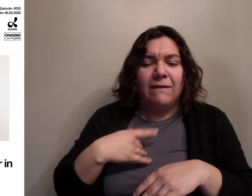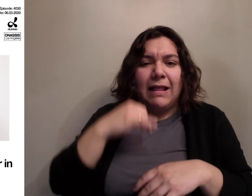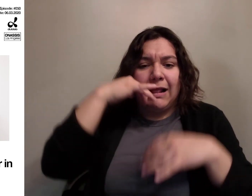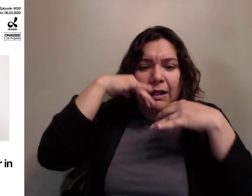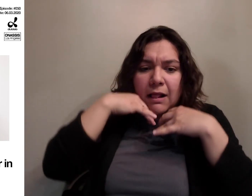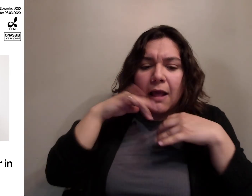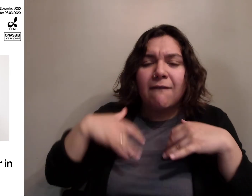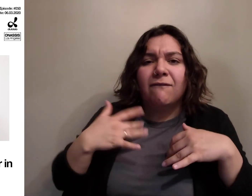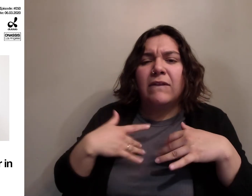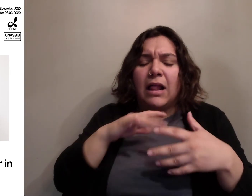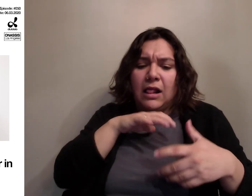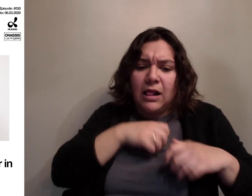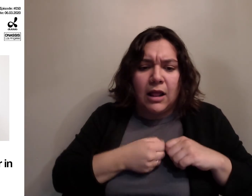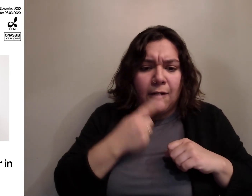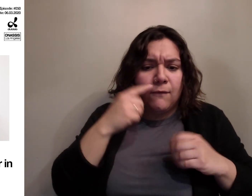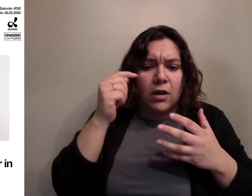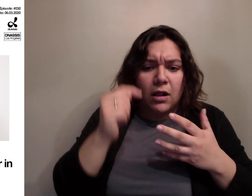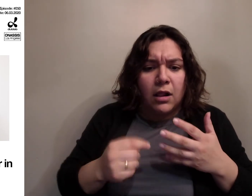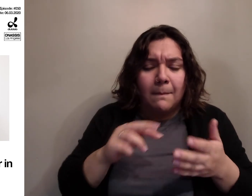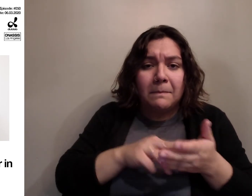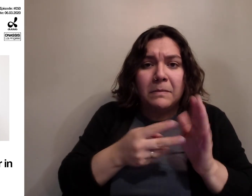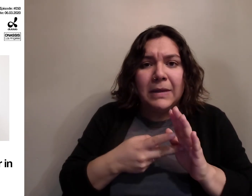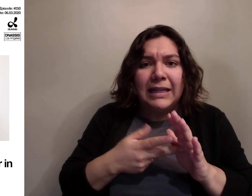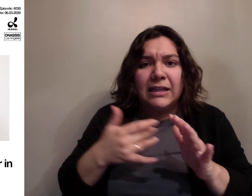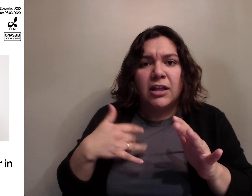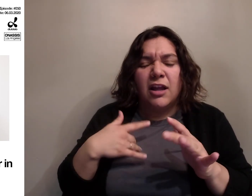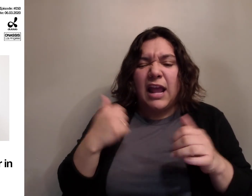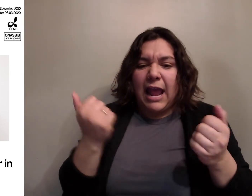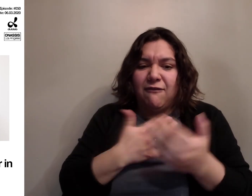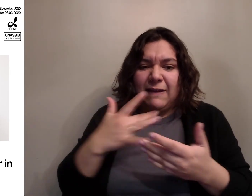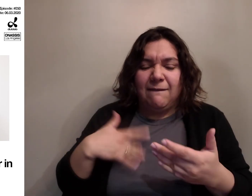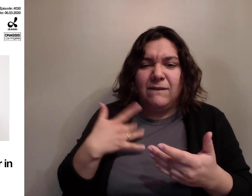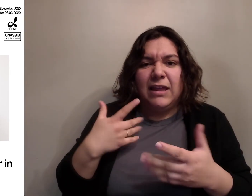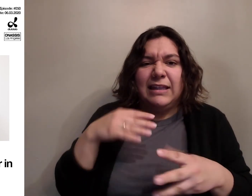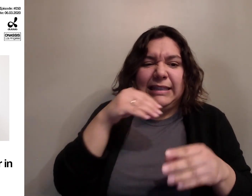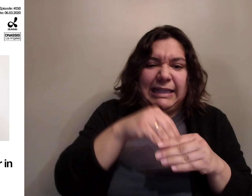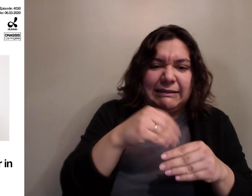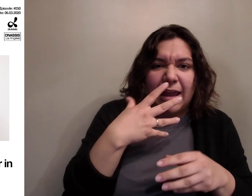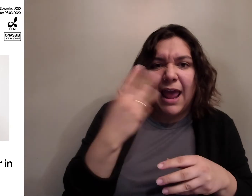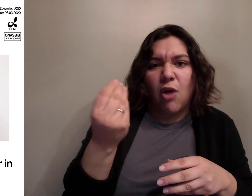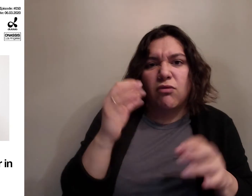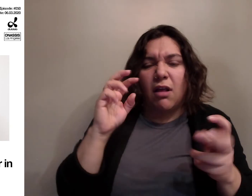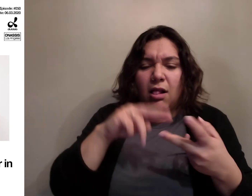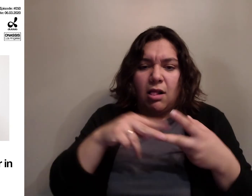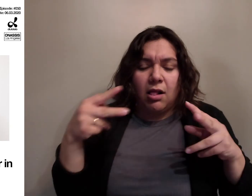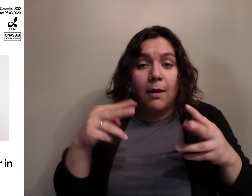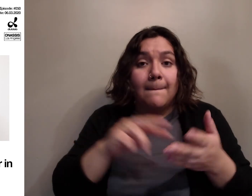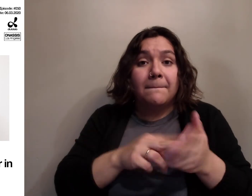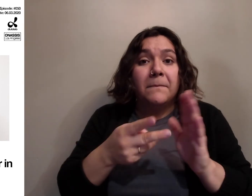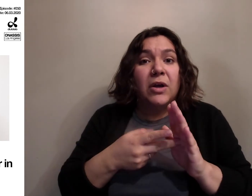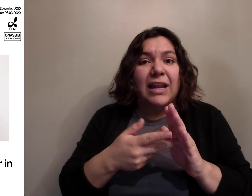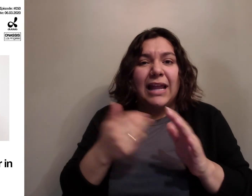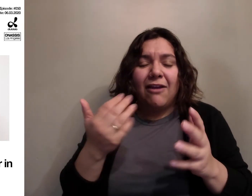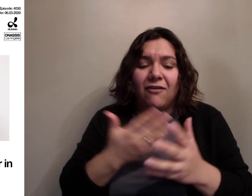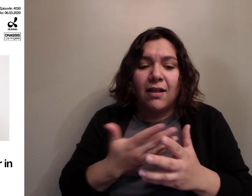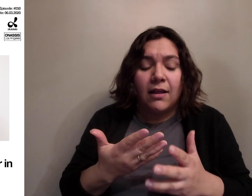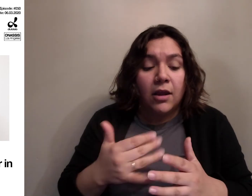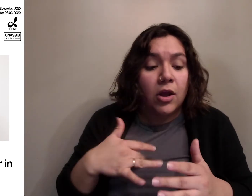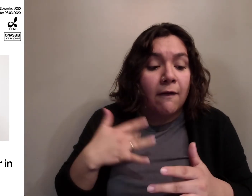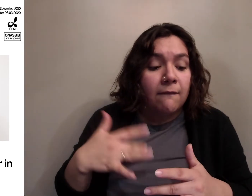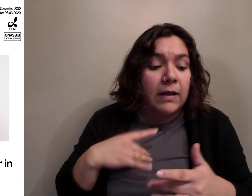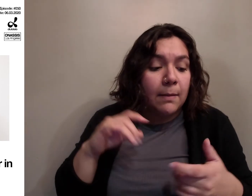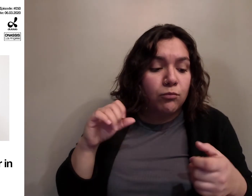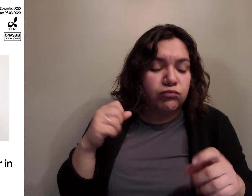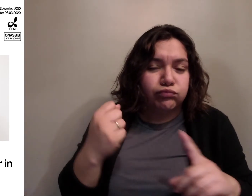say, he forced the sweating throb, liquored moans, mingled mourning, a roofy stone, turned me inside out. Studded